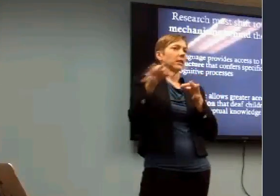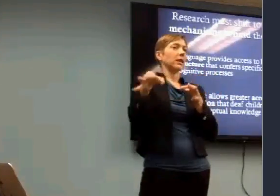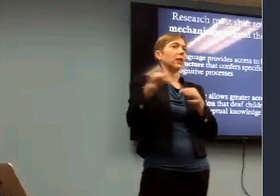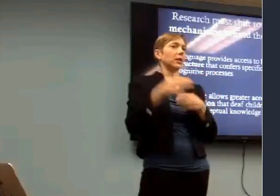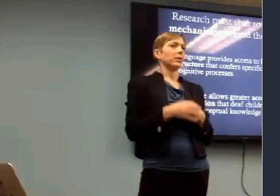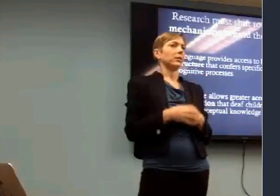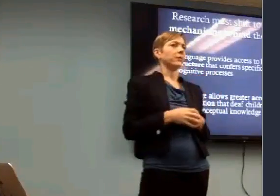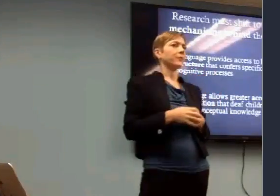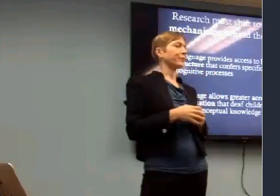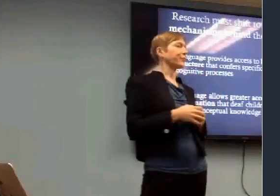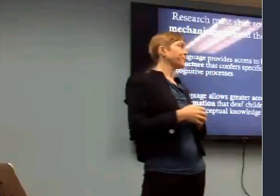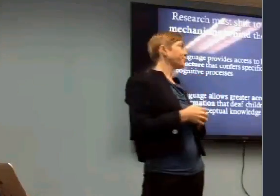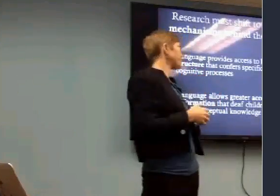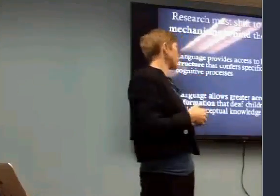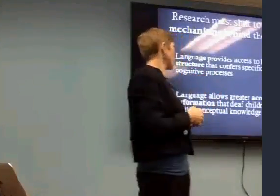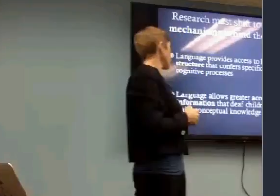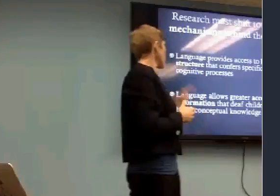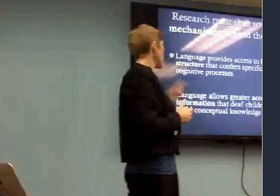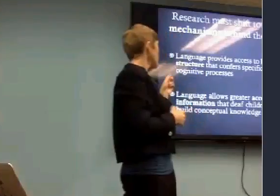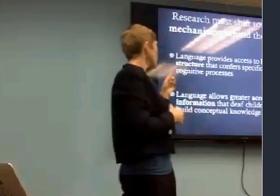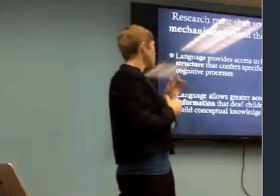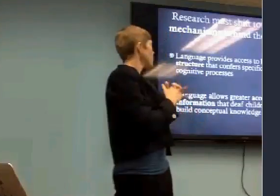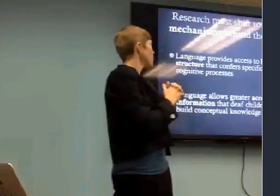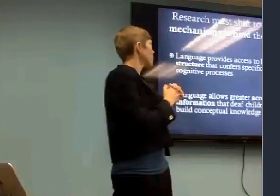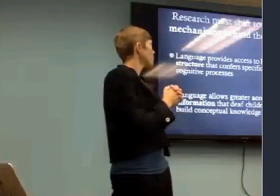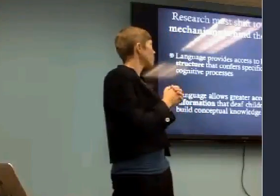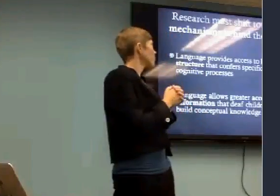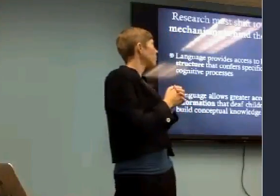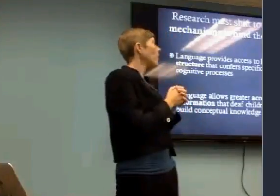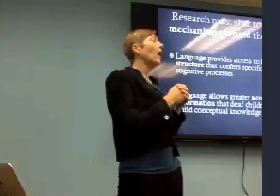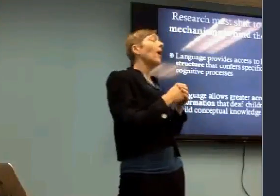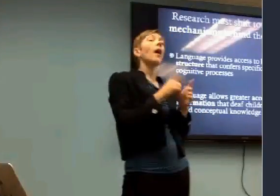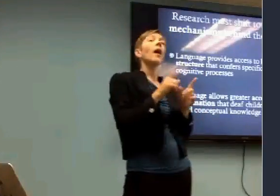and understand these kinds of delays.